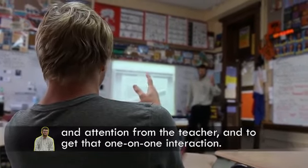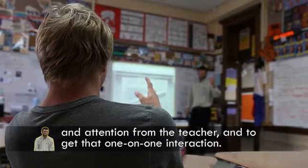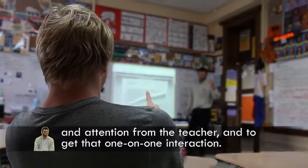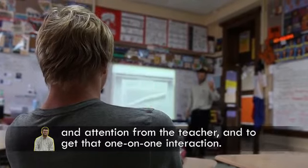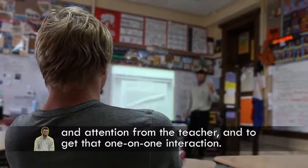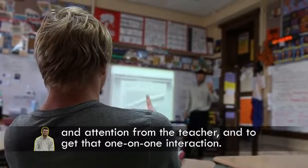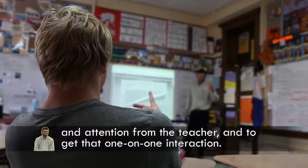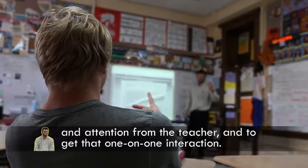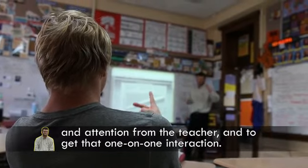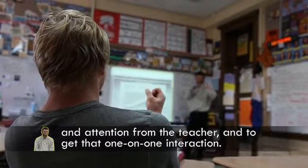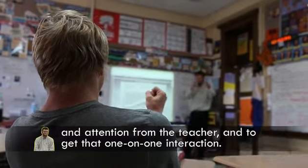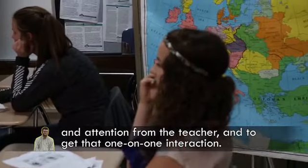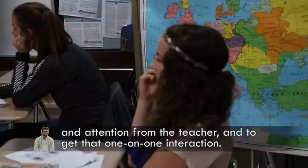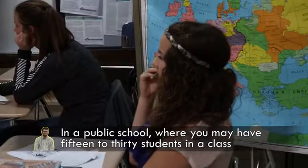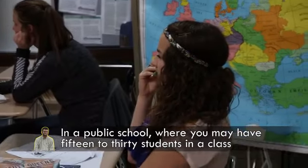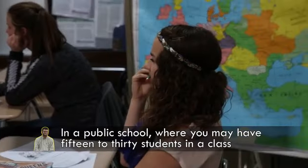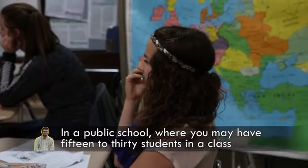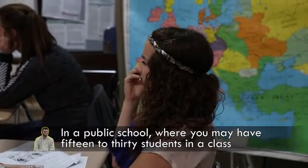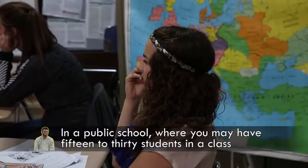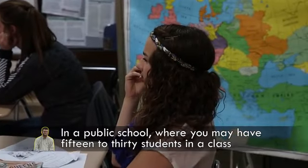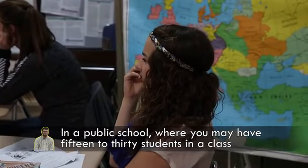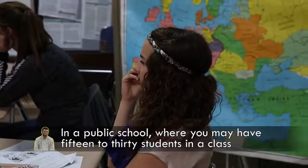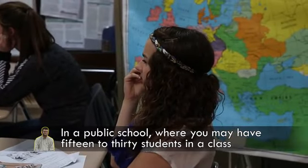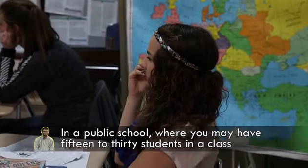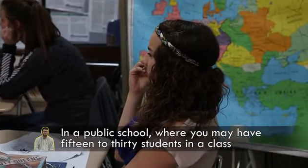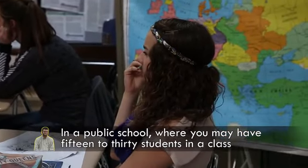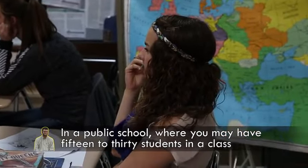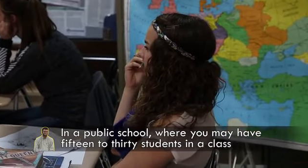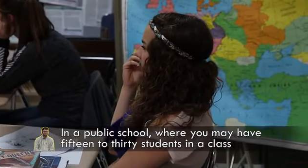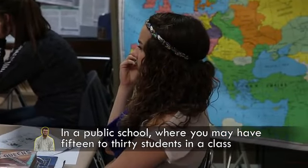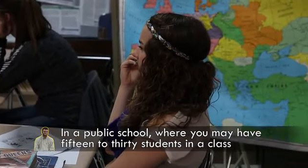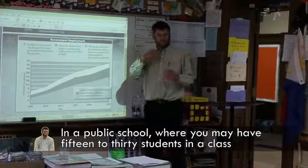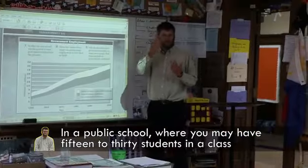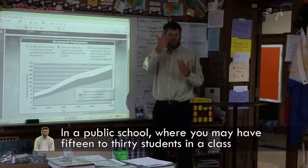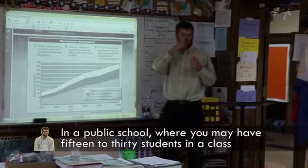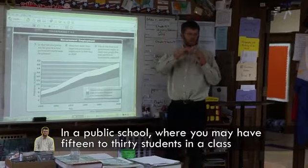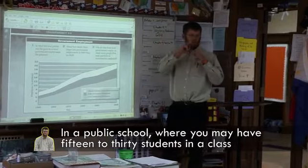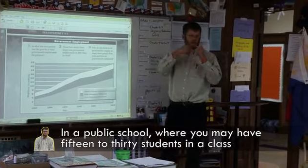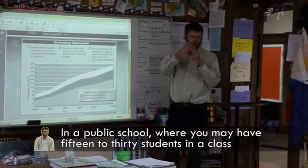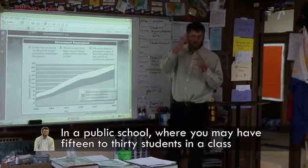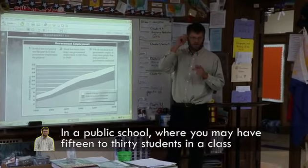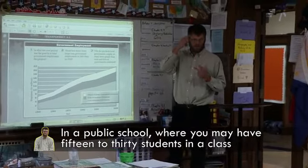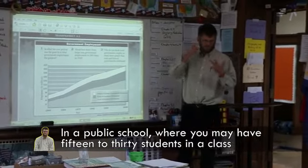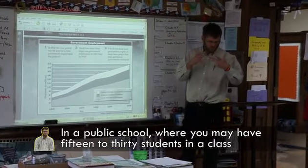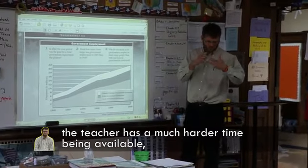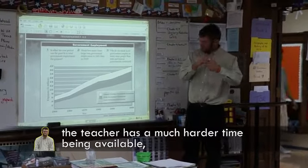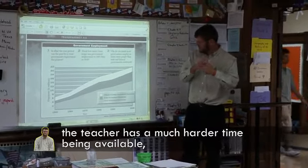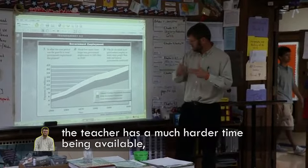get that one-on-one interaction. In a public school where you may have 15 to 30 students in a class, the teacher has a